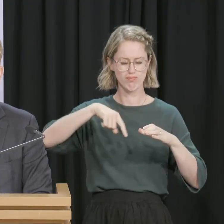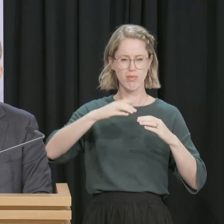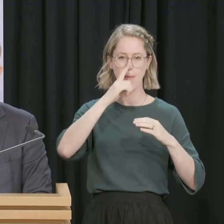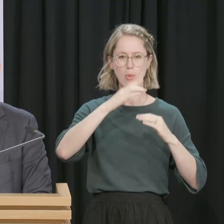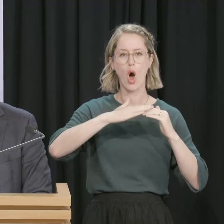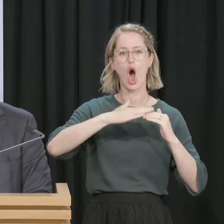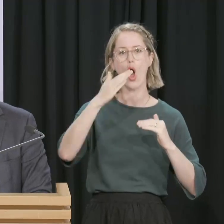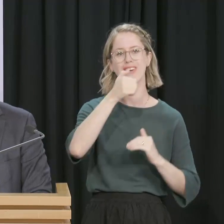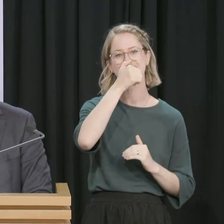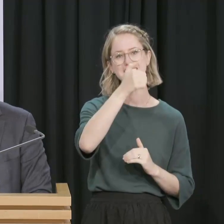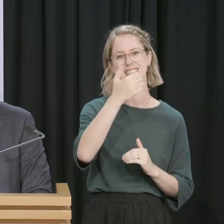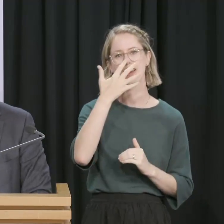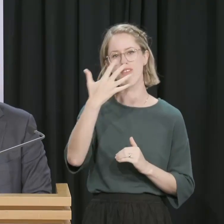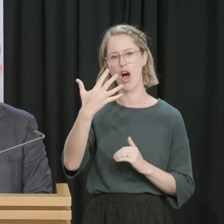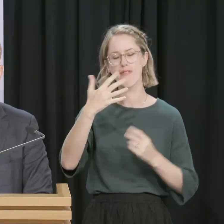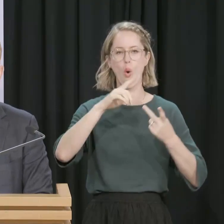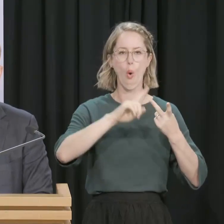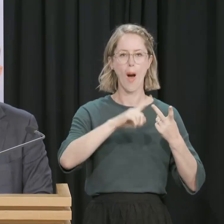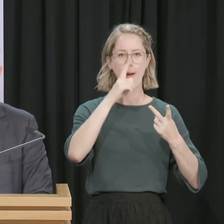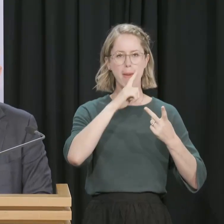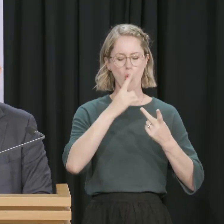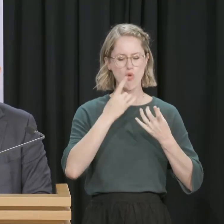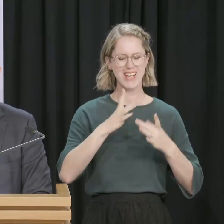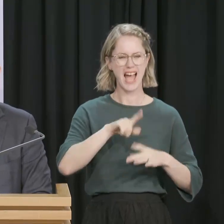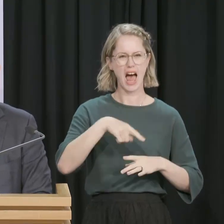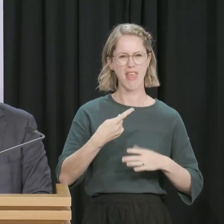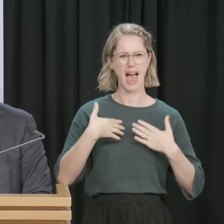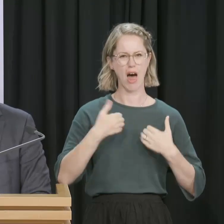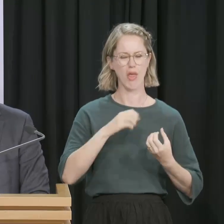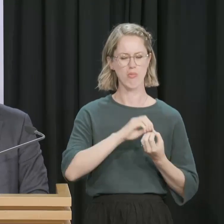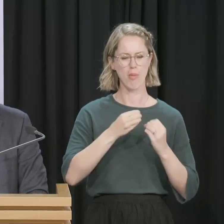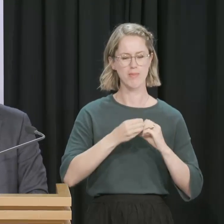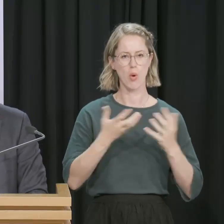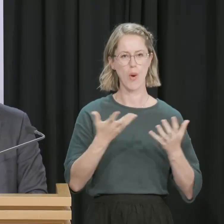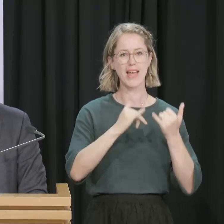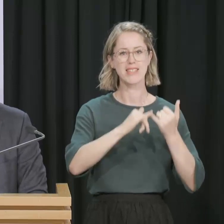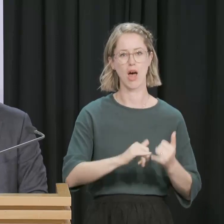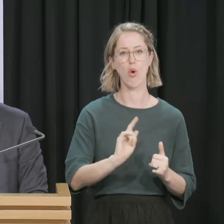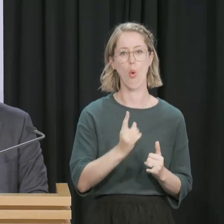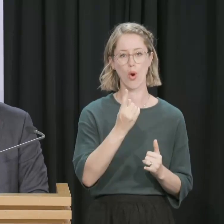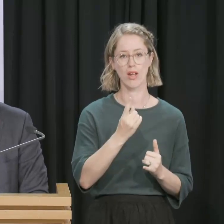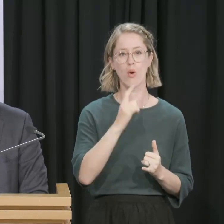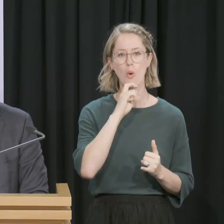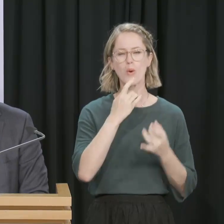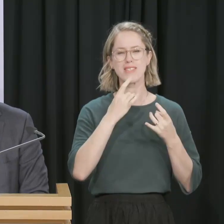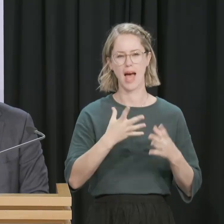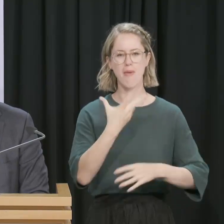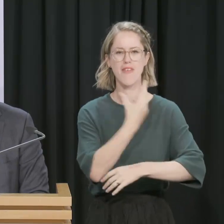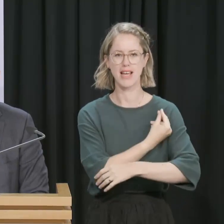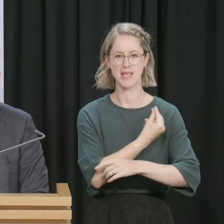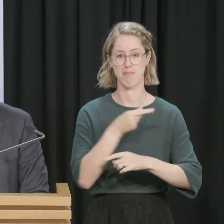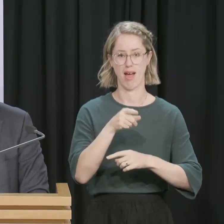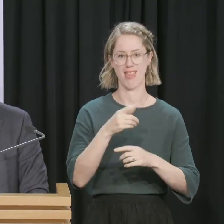health conditions in South Auckland will start being vaccinated from the end of March. This plan